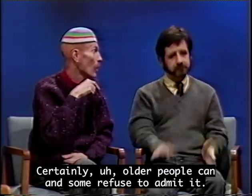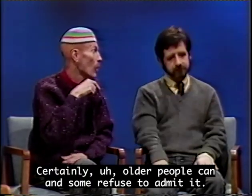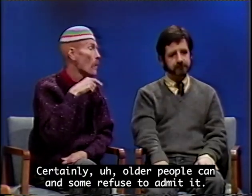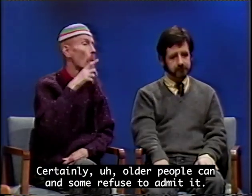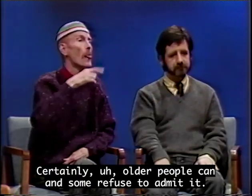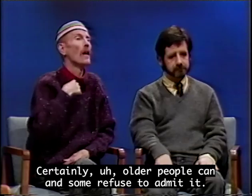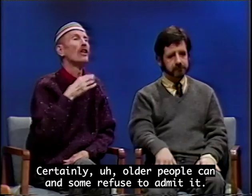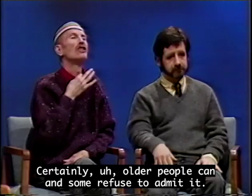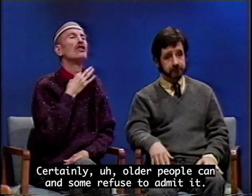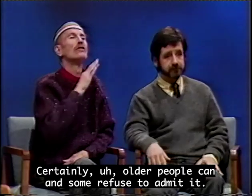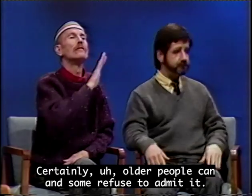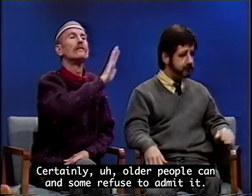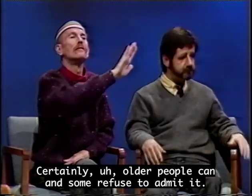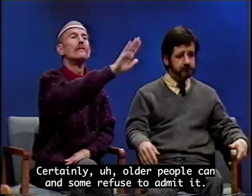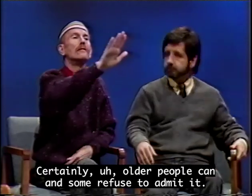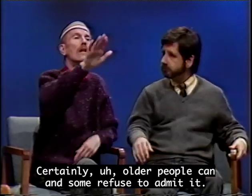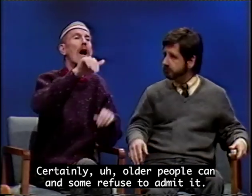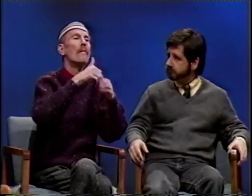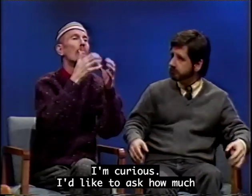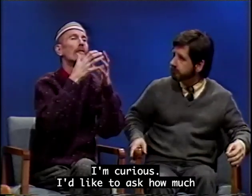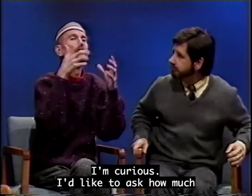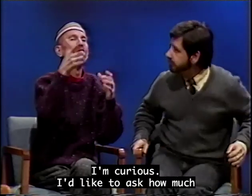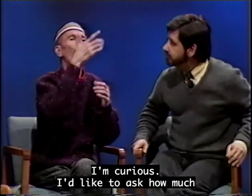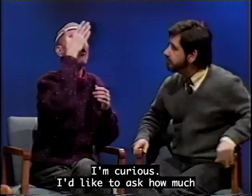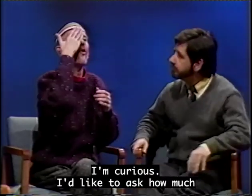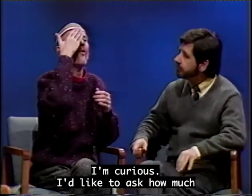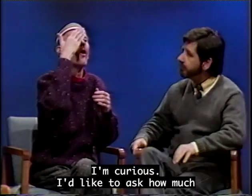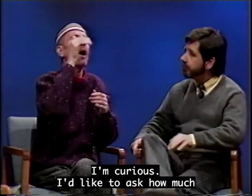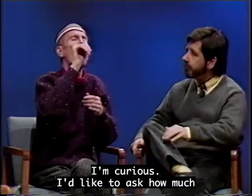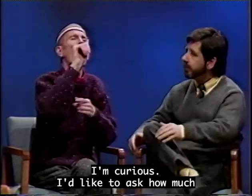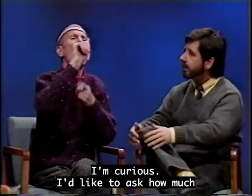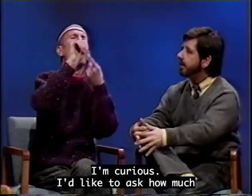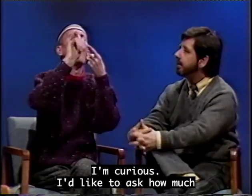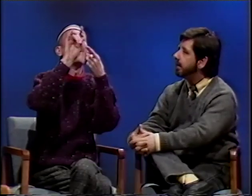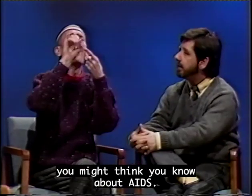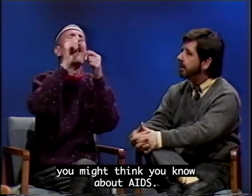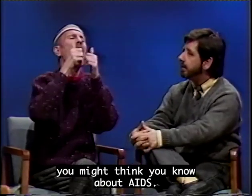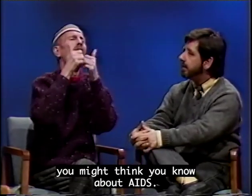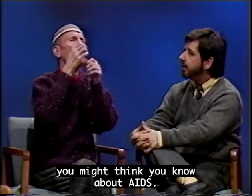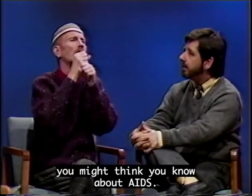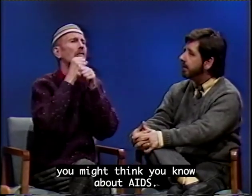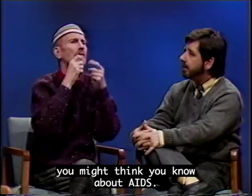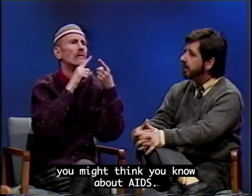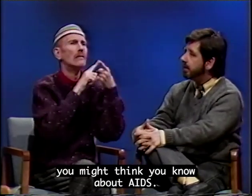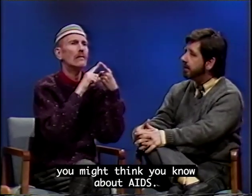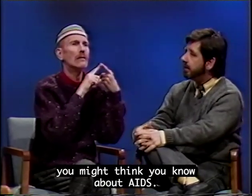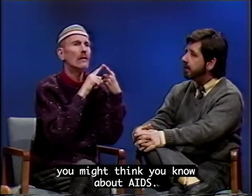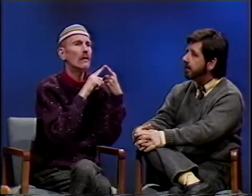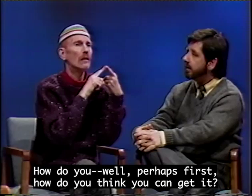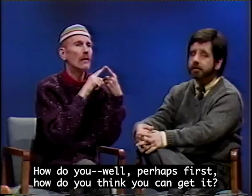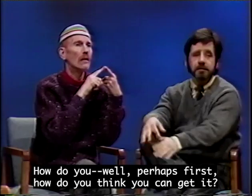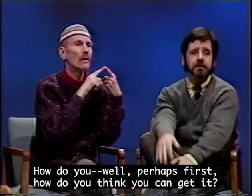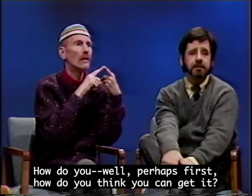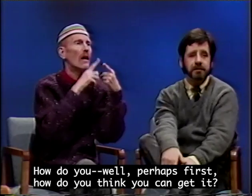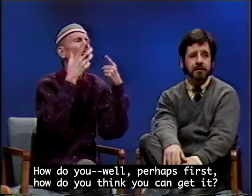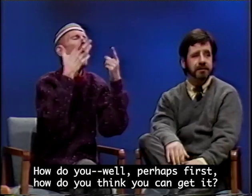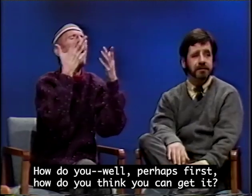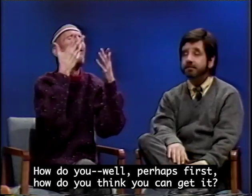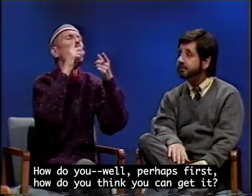older people can, and some refuse to admit it. I'm curious. I'd like to ask how much you might think you know about AIDS.